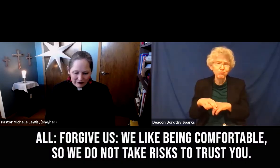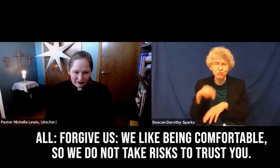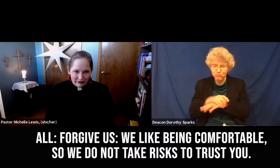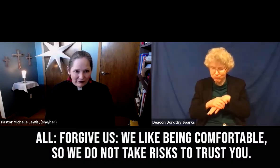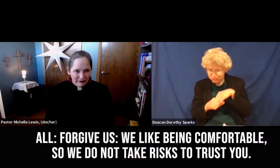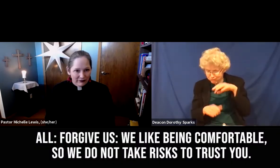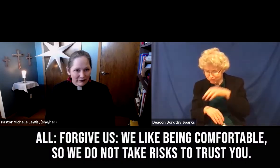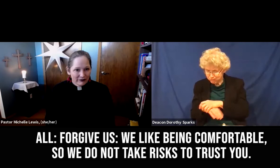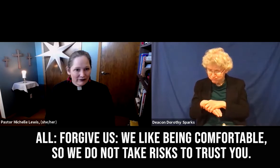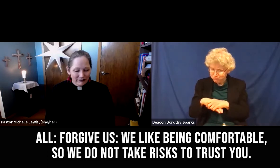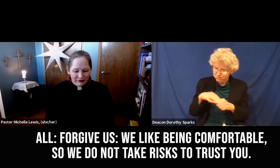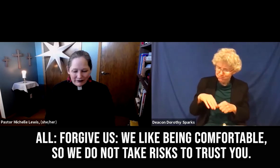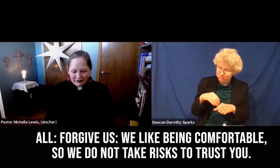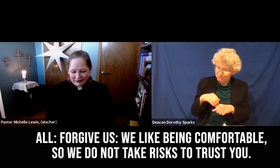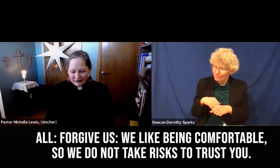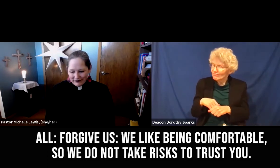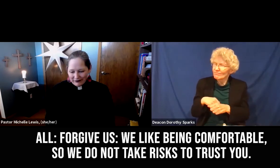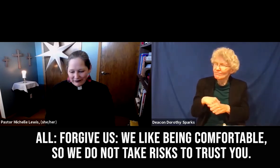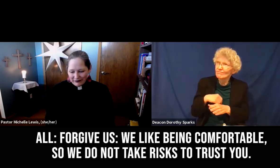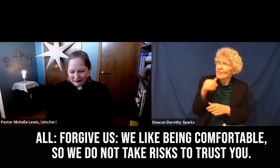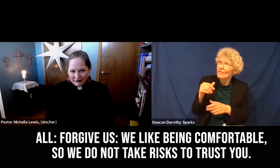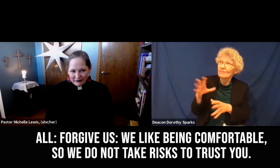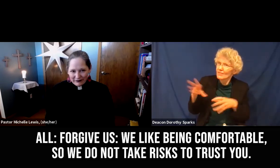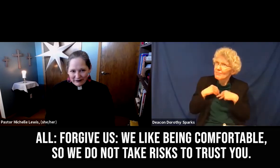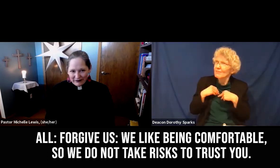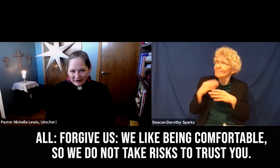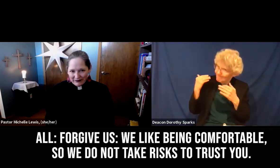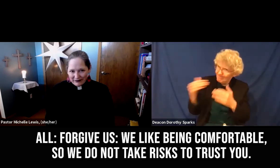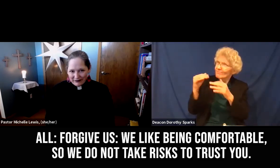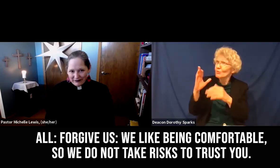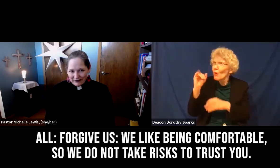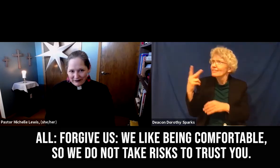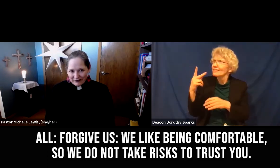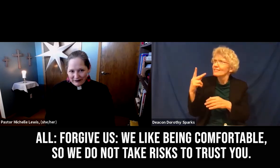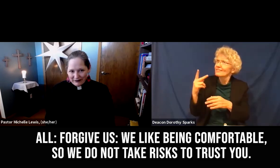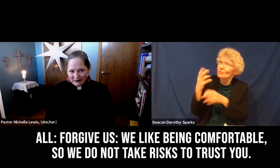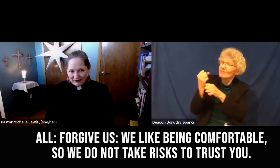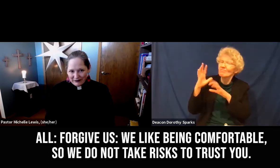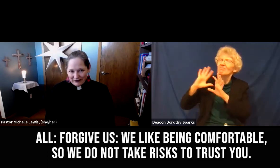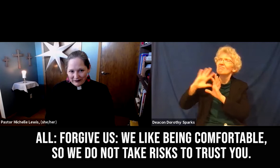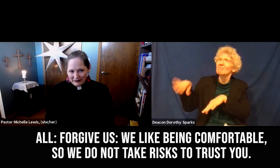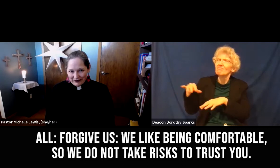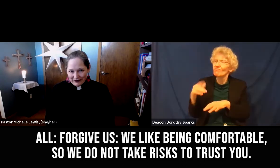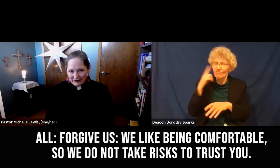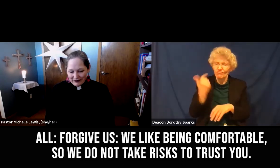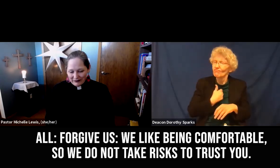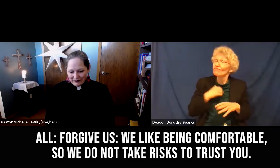Forgive us. We like being comfortable, so we do not take risks to trust you.